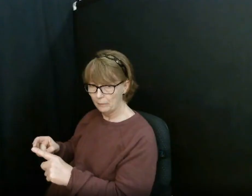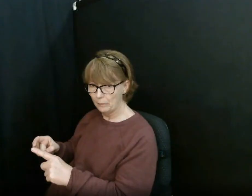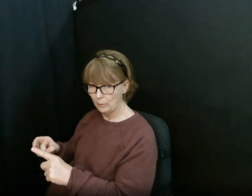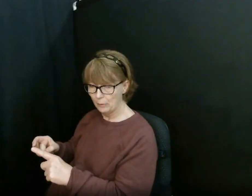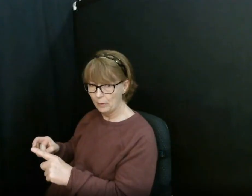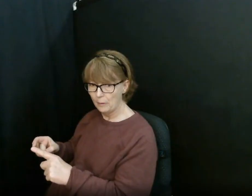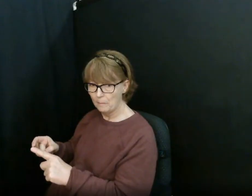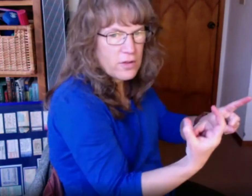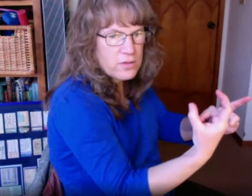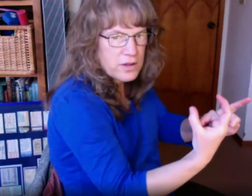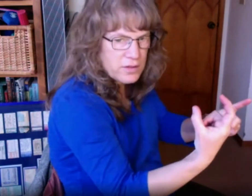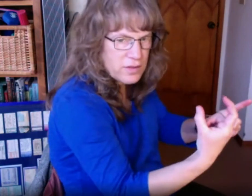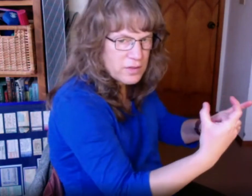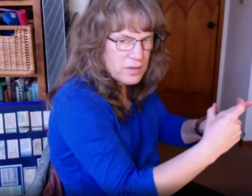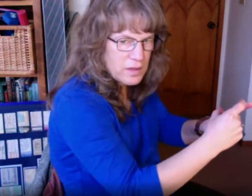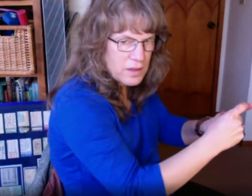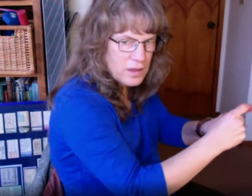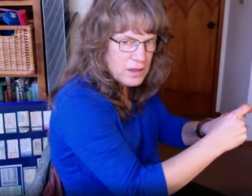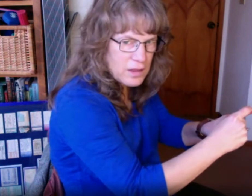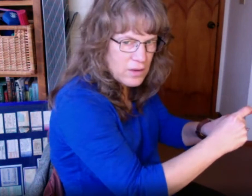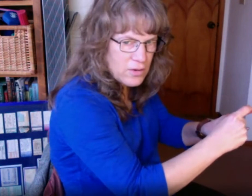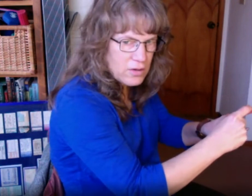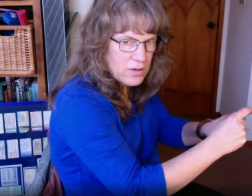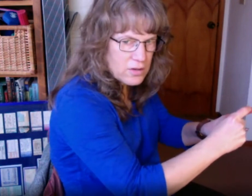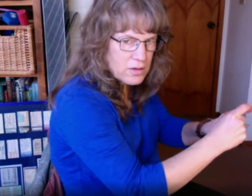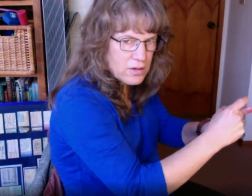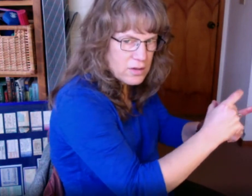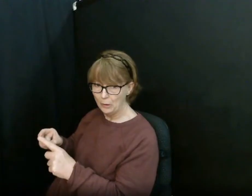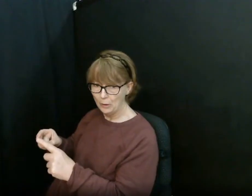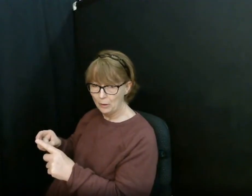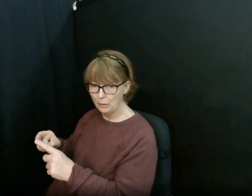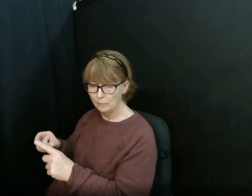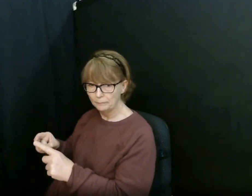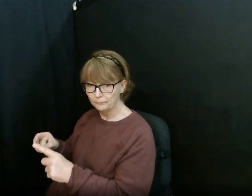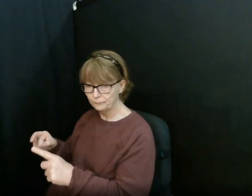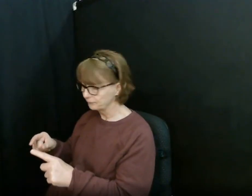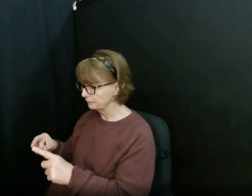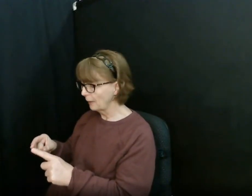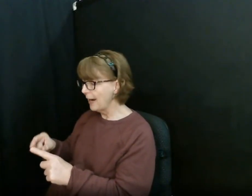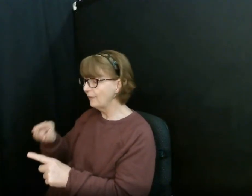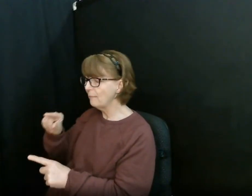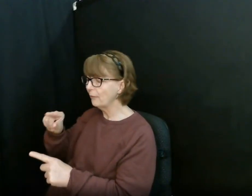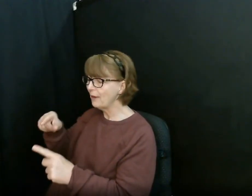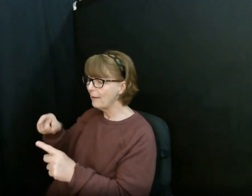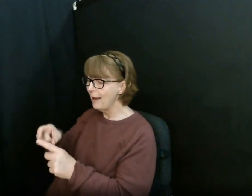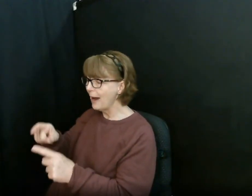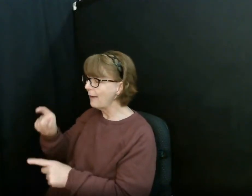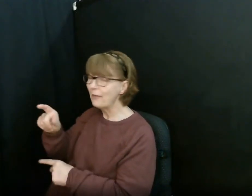was also like a C. Mm-hmm. Right. Yeah. Okay. And now. So, I think I